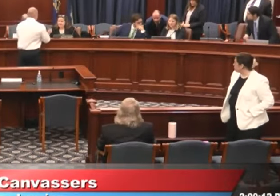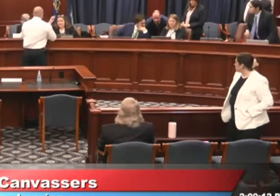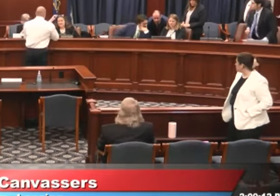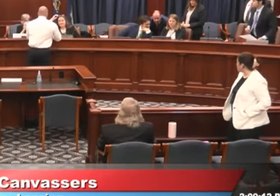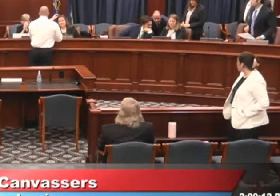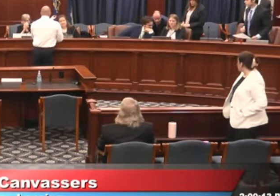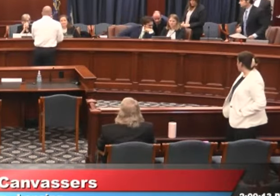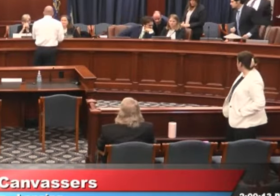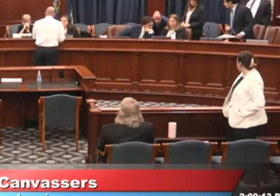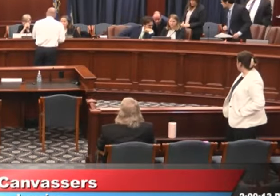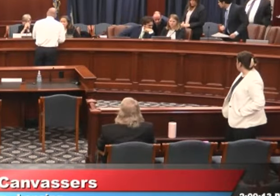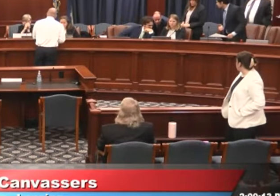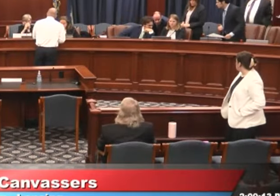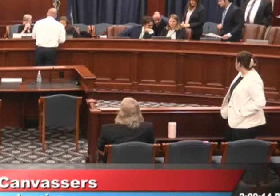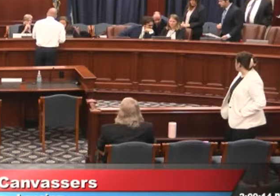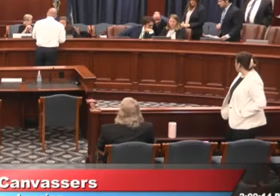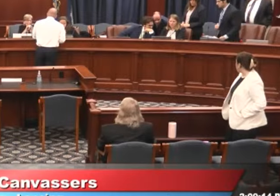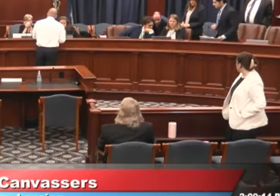So.